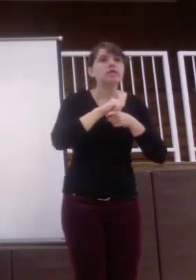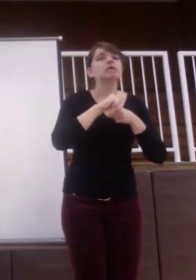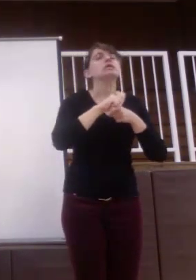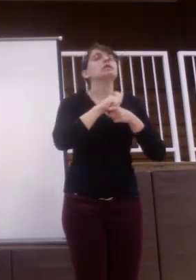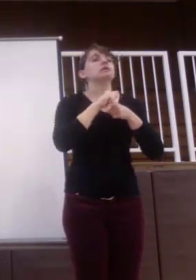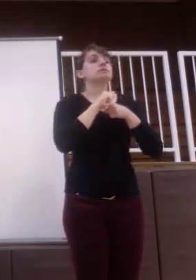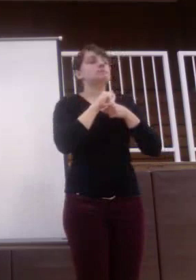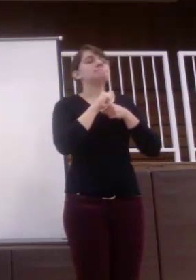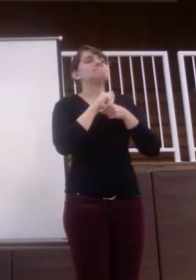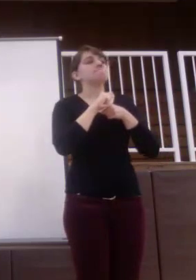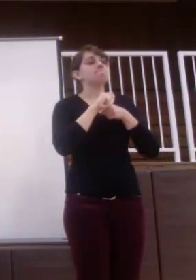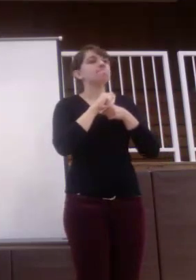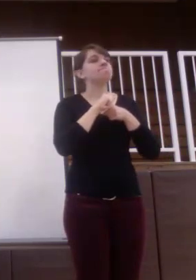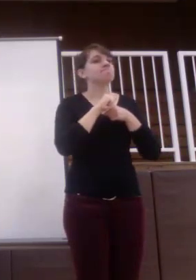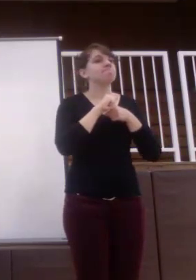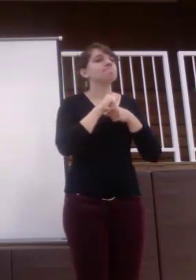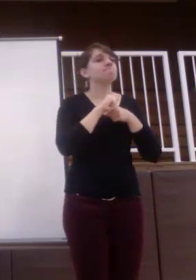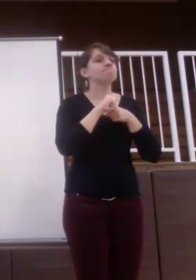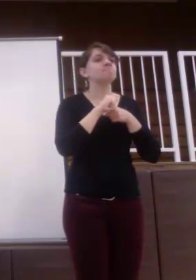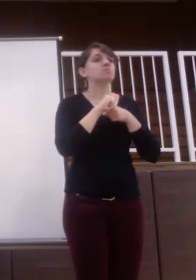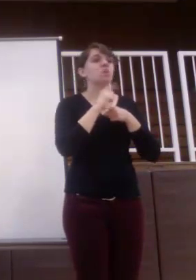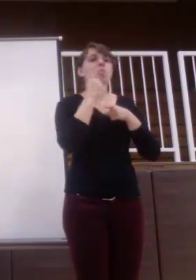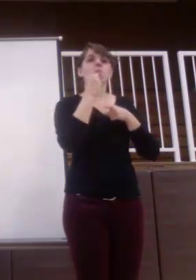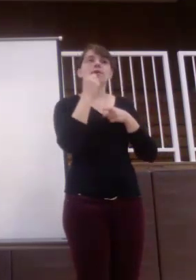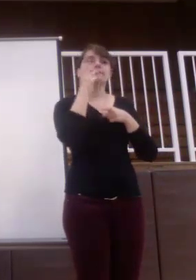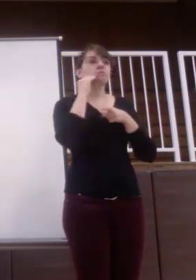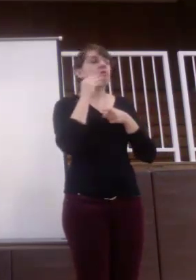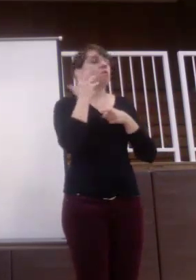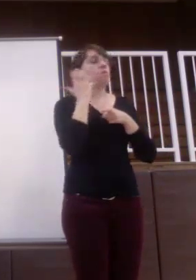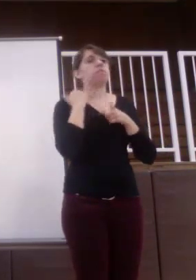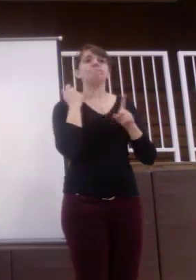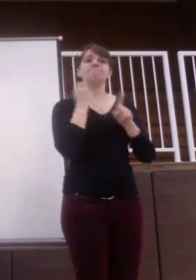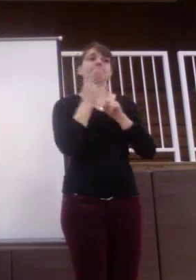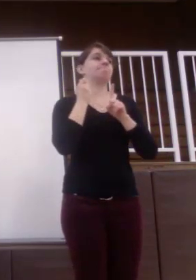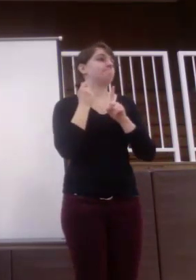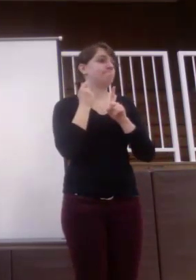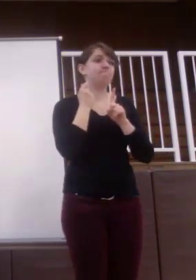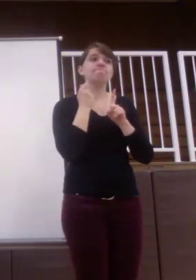an incident that truly left a mark on me.